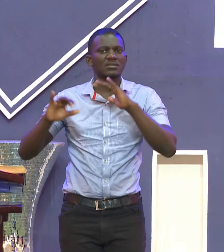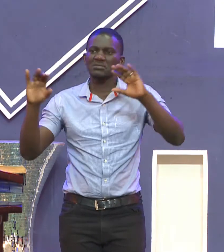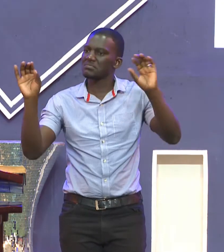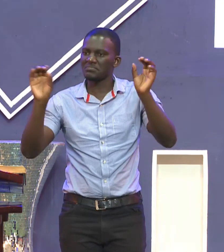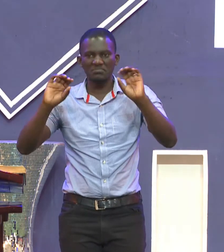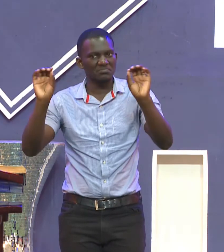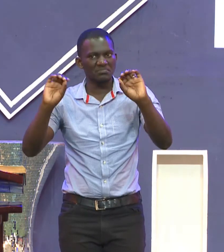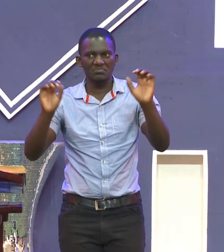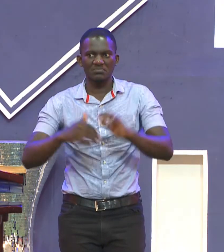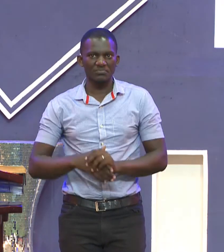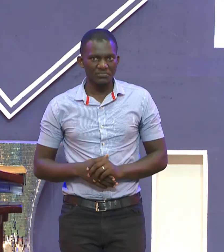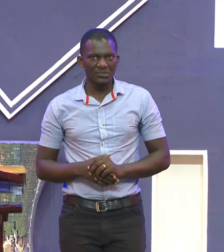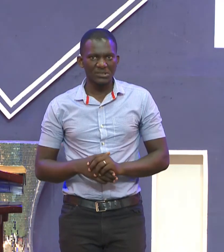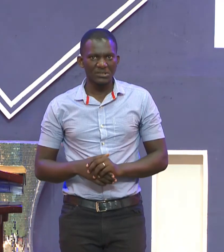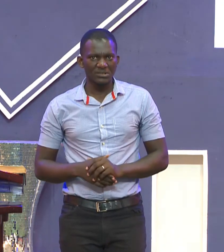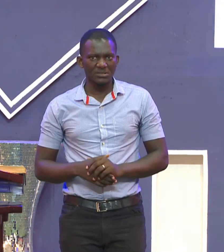been touched at